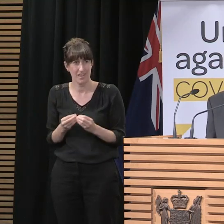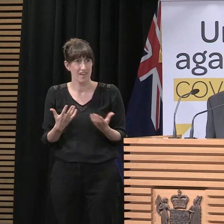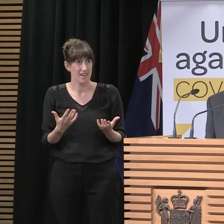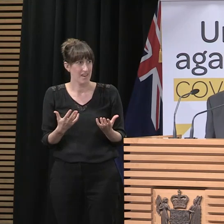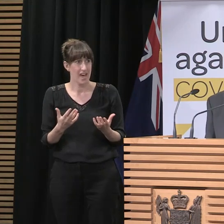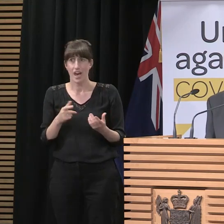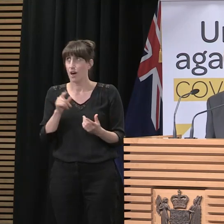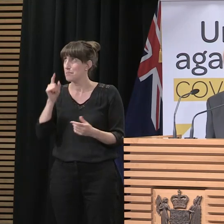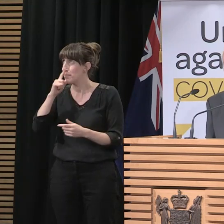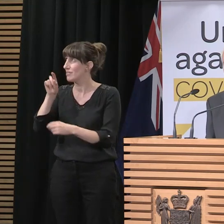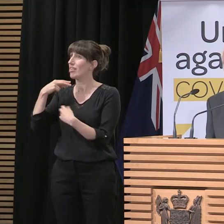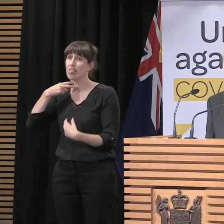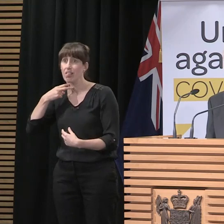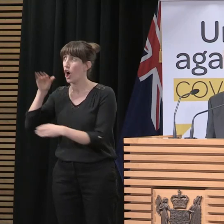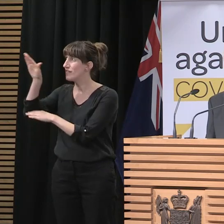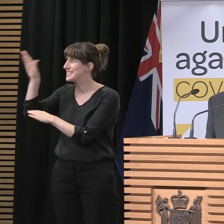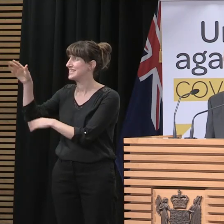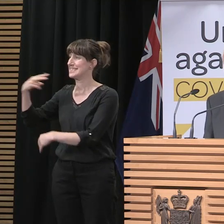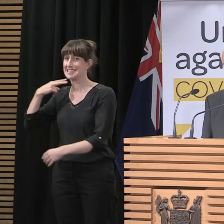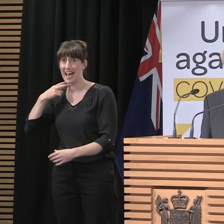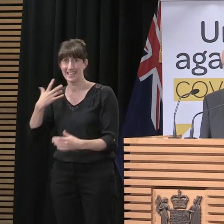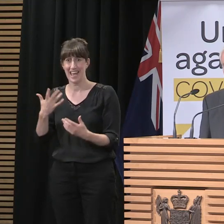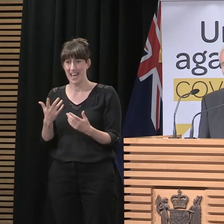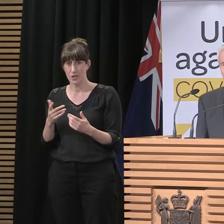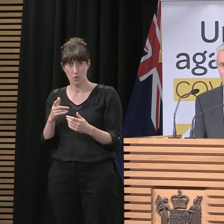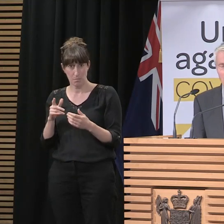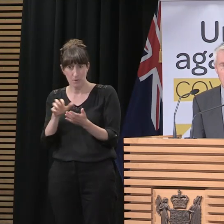extra flights, extra transport? I'm sorry, I can't answer that question as